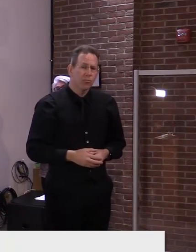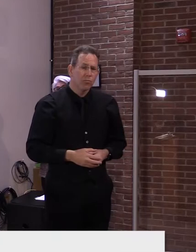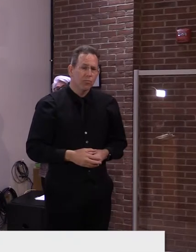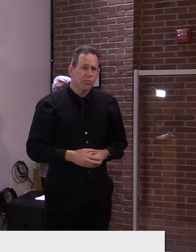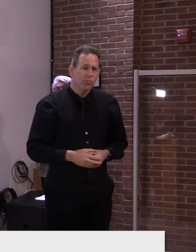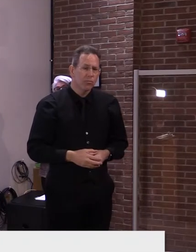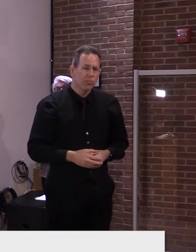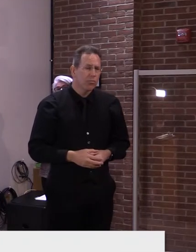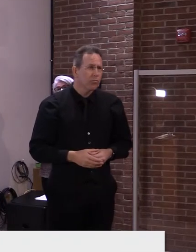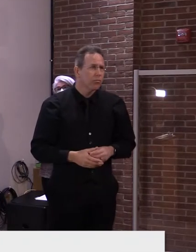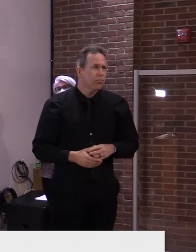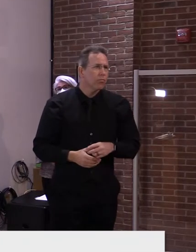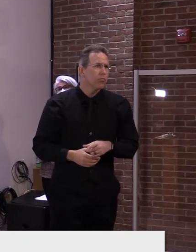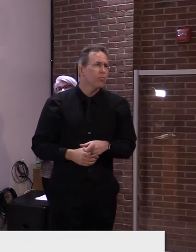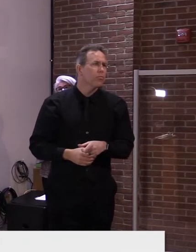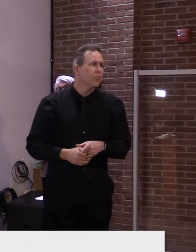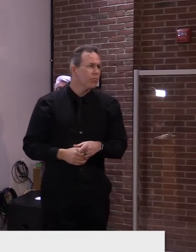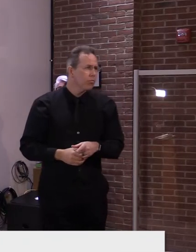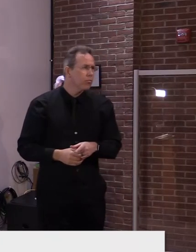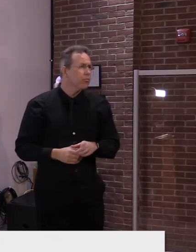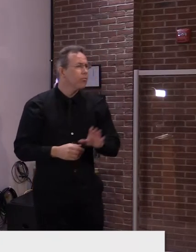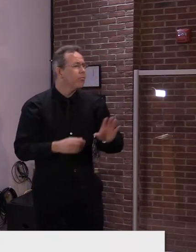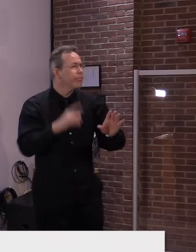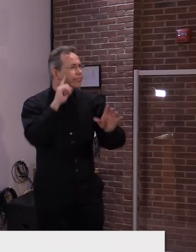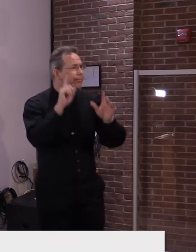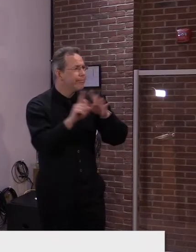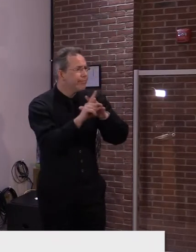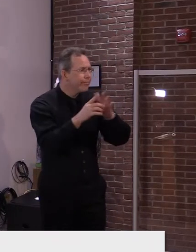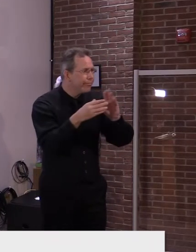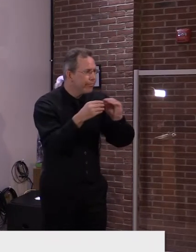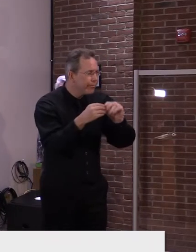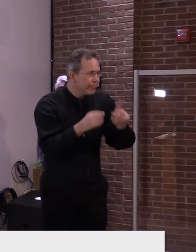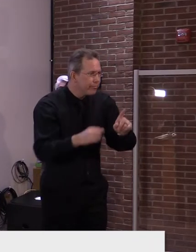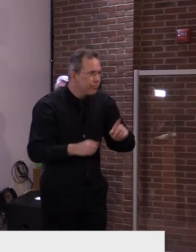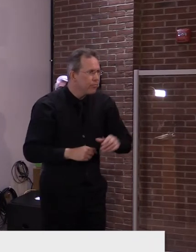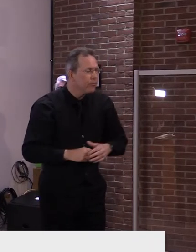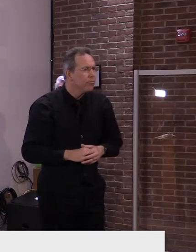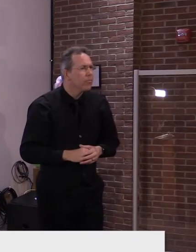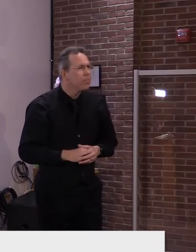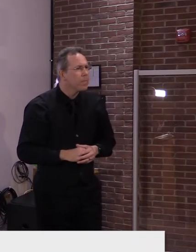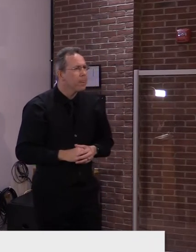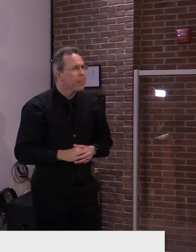If Great. I may, thank you. If I may take advantage of your calling me to the podium,